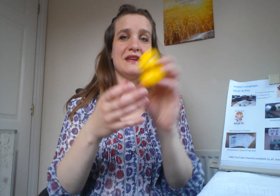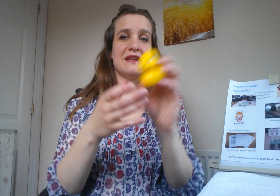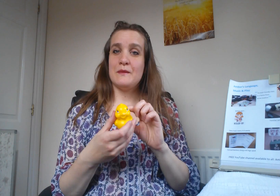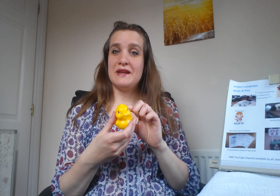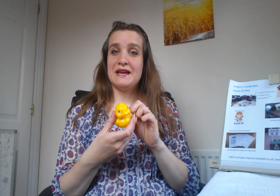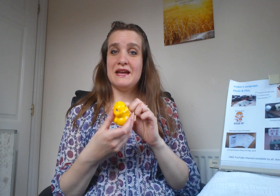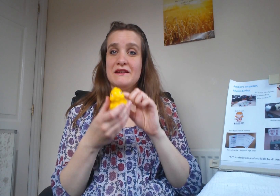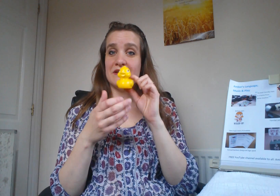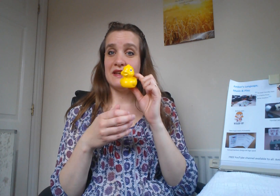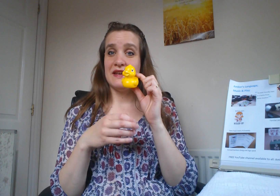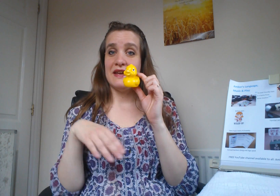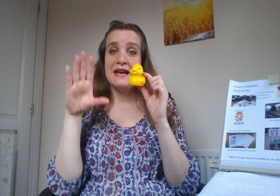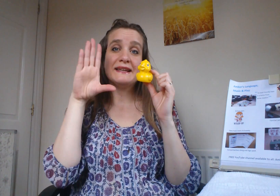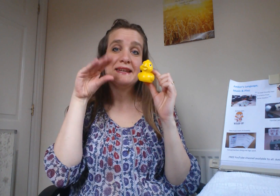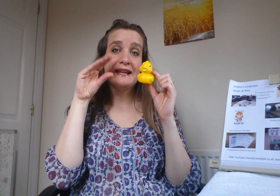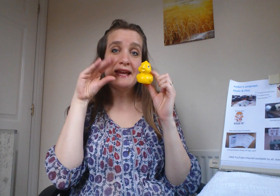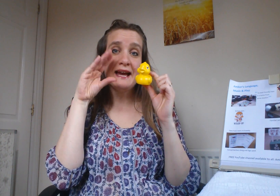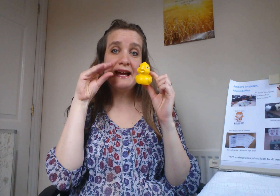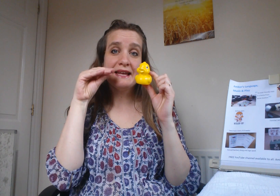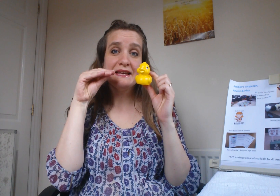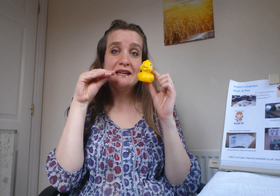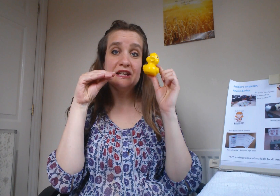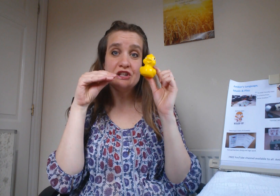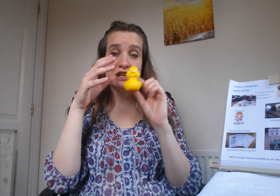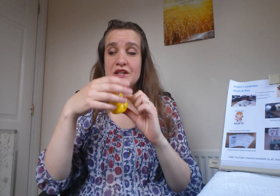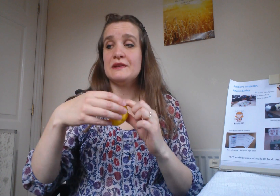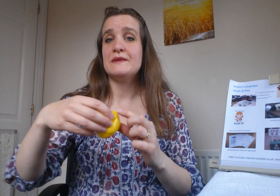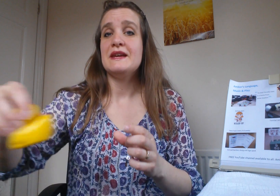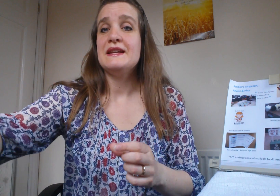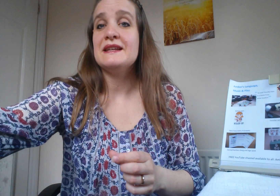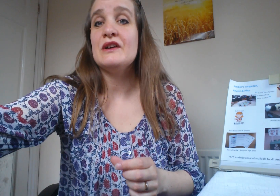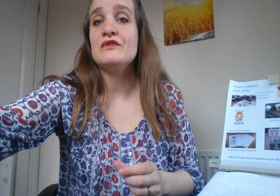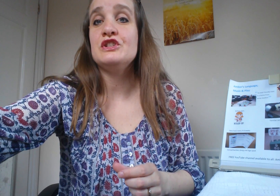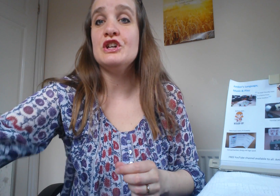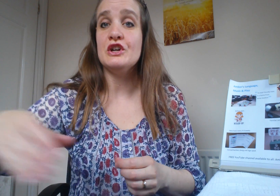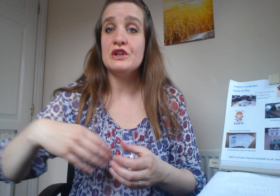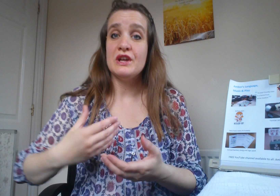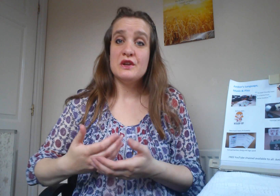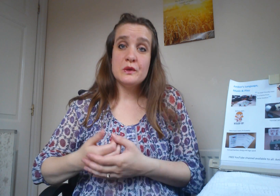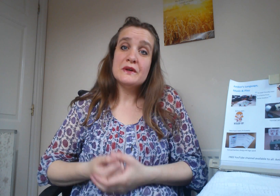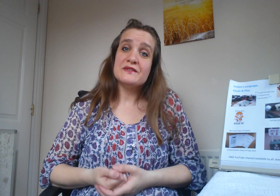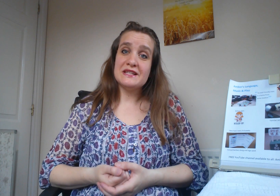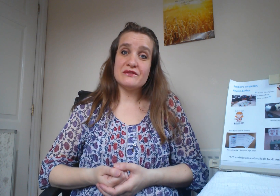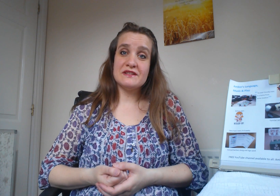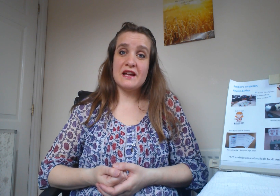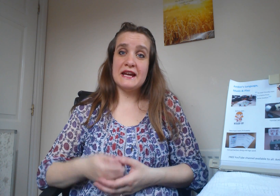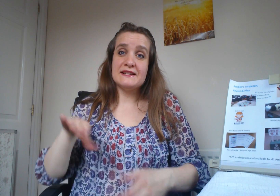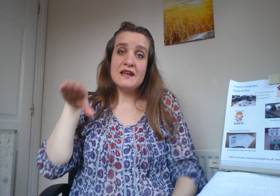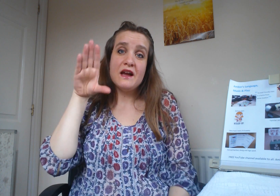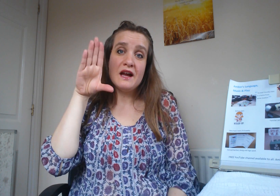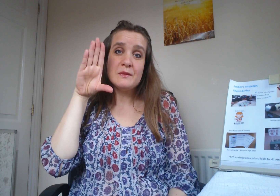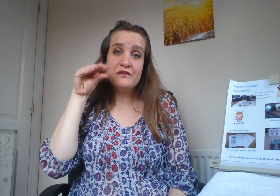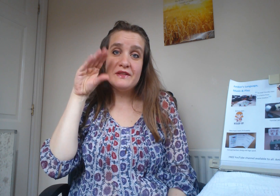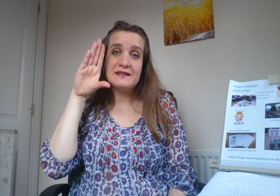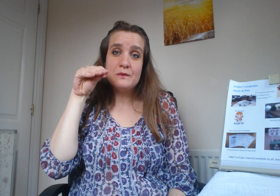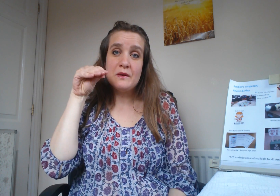And then we have a canard, a duck. Now for duck, you will see different signs. I prefer this one